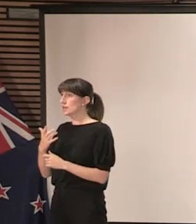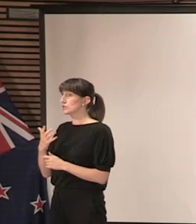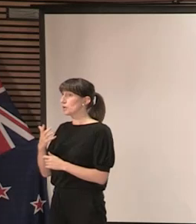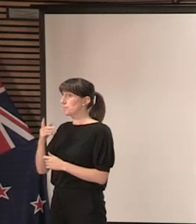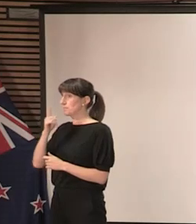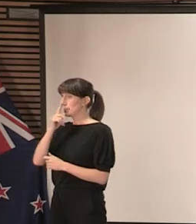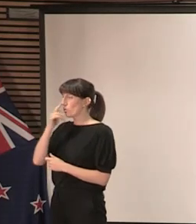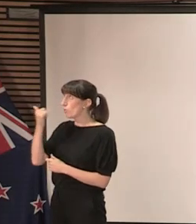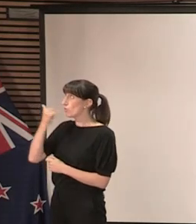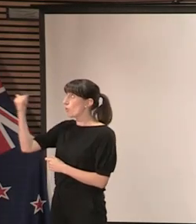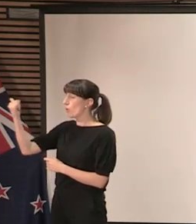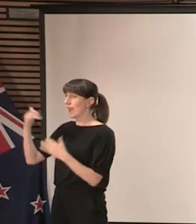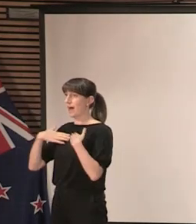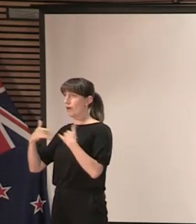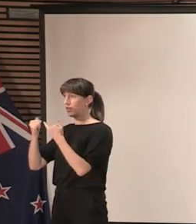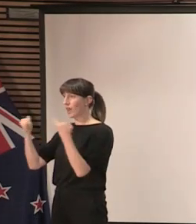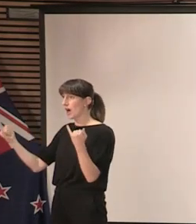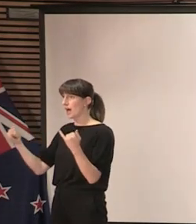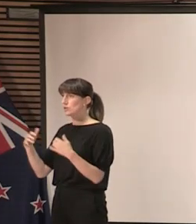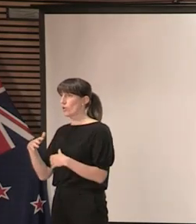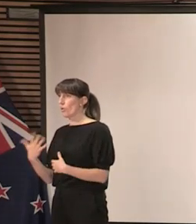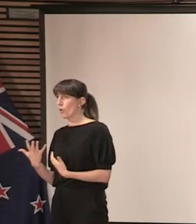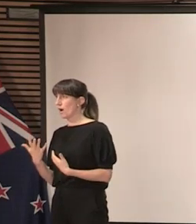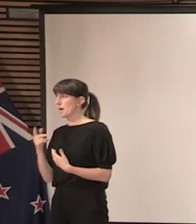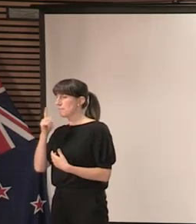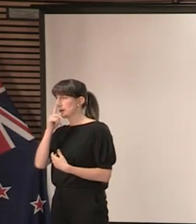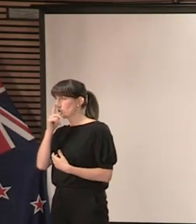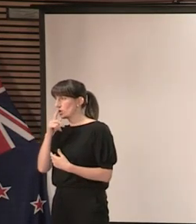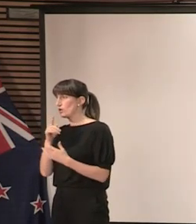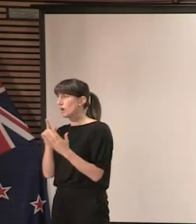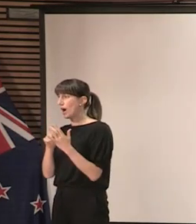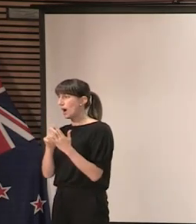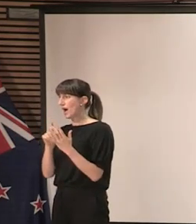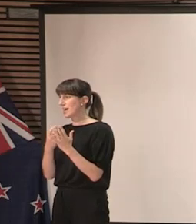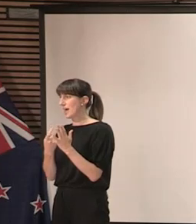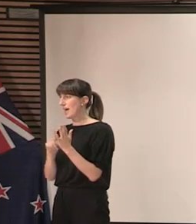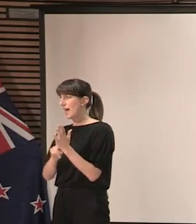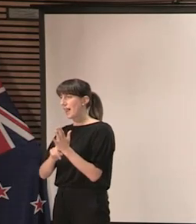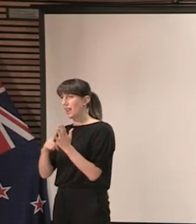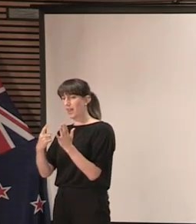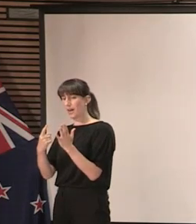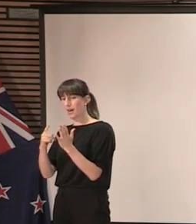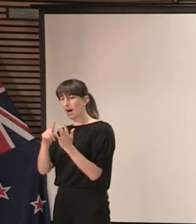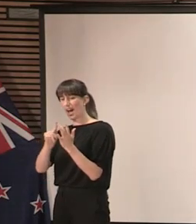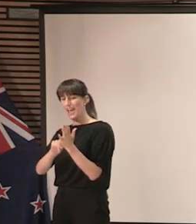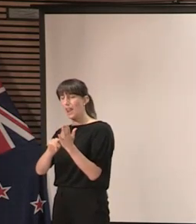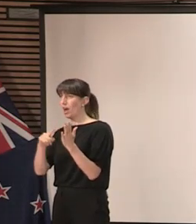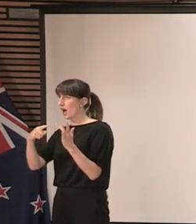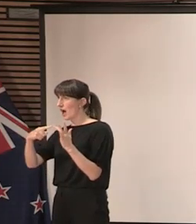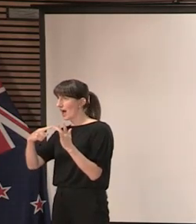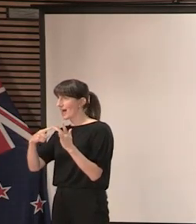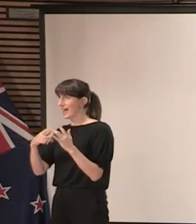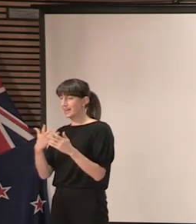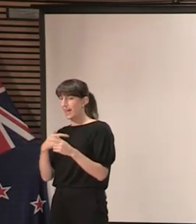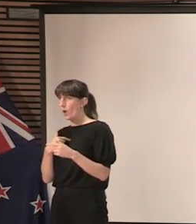monitoring of ILI through HealthStat, which is through general practices, and through the Flu Tracker app, as well as our monitoring of what are